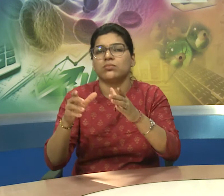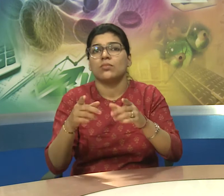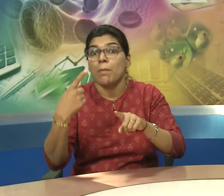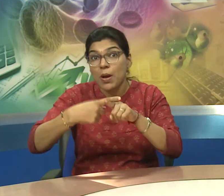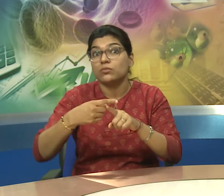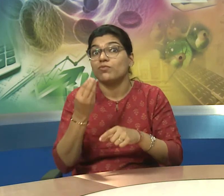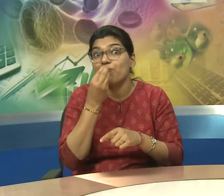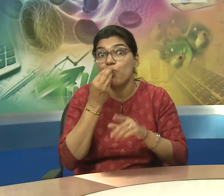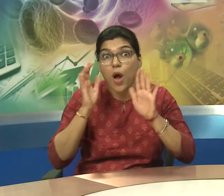till they are